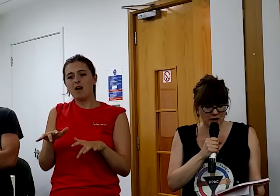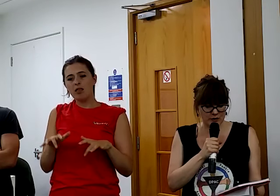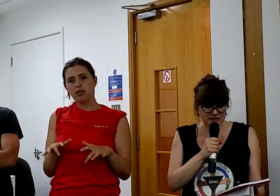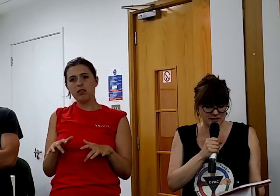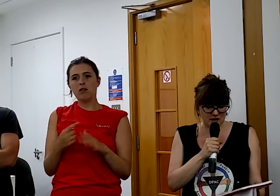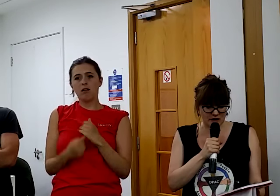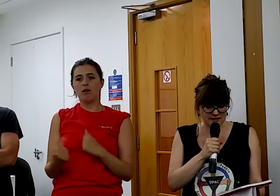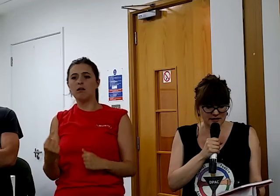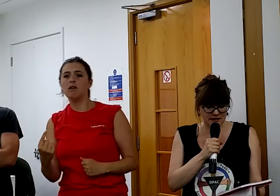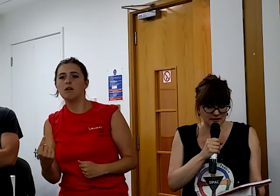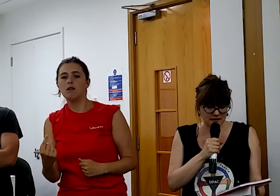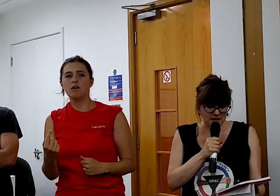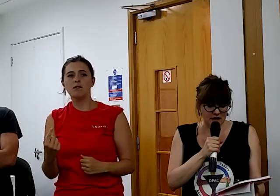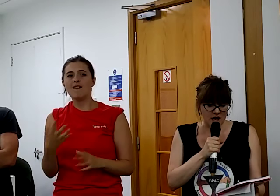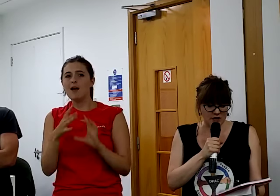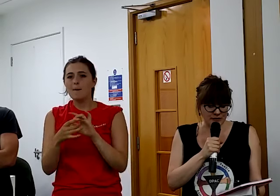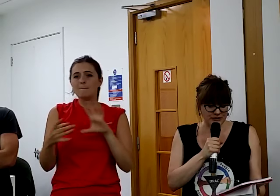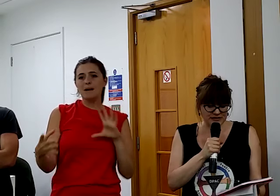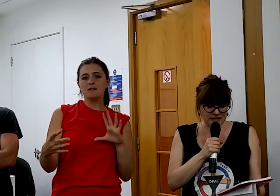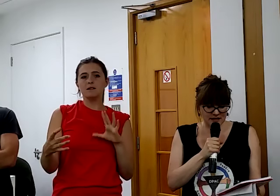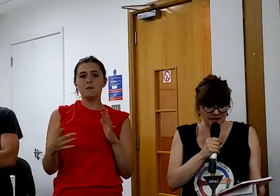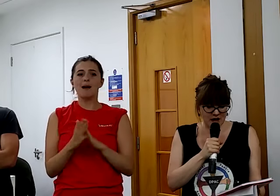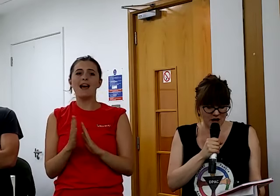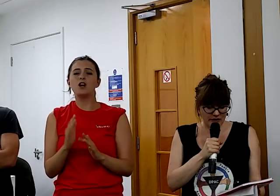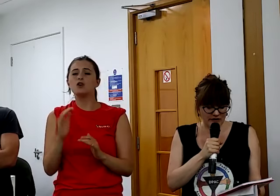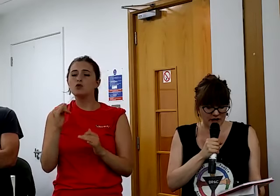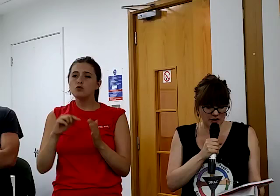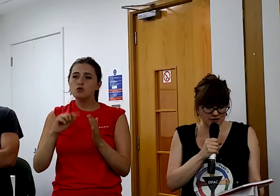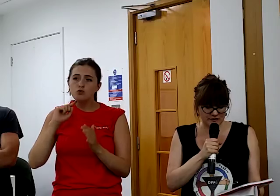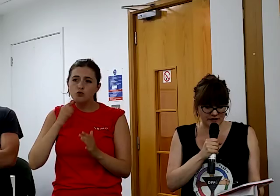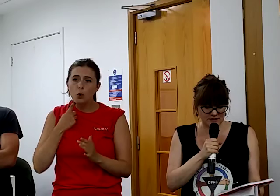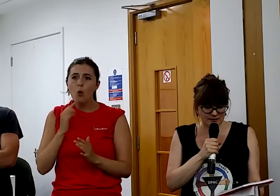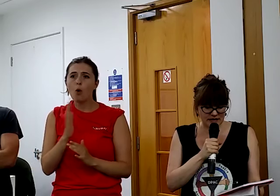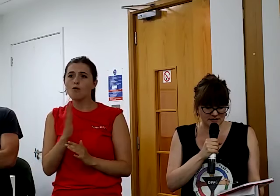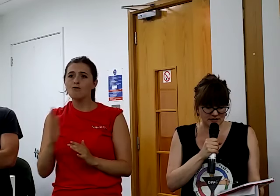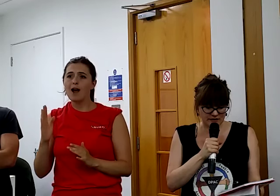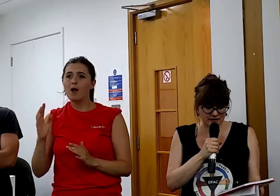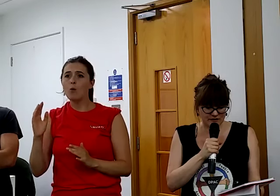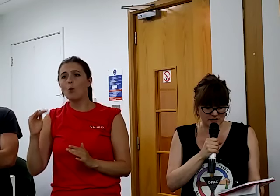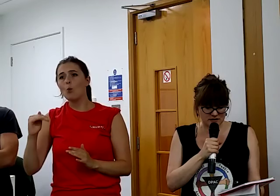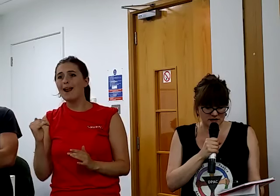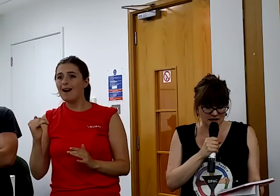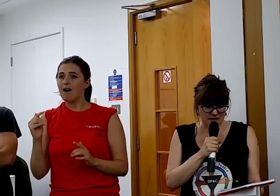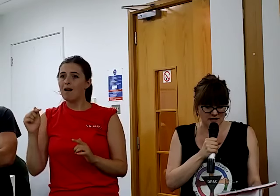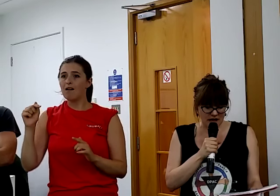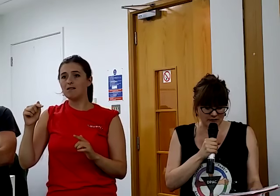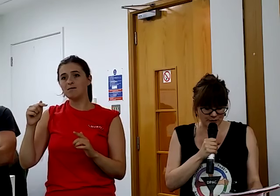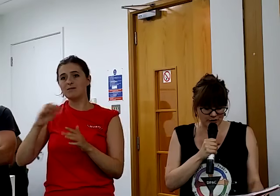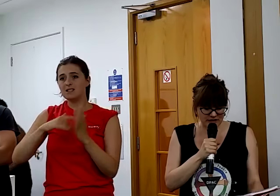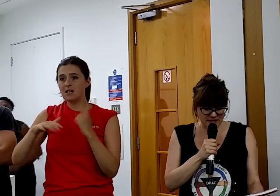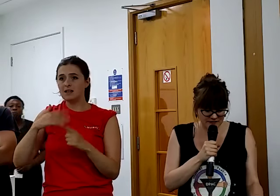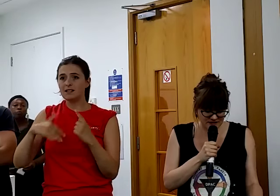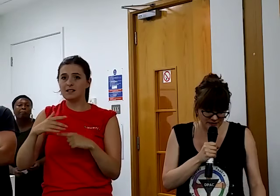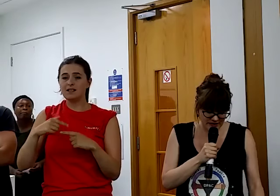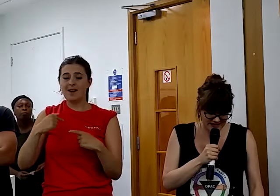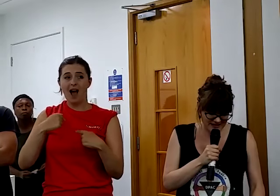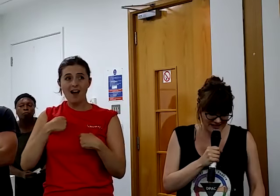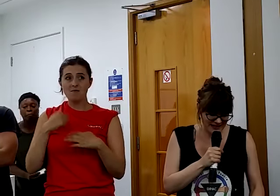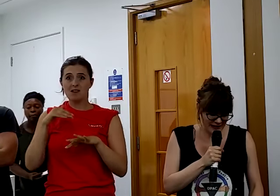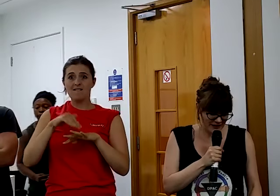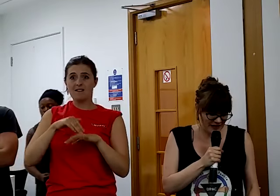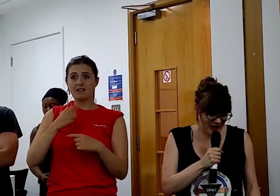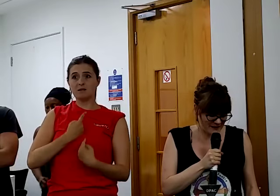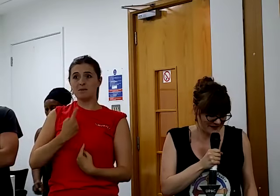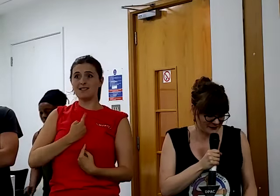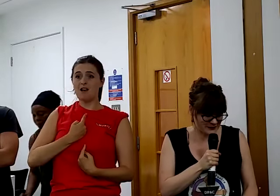a cruel right-wing society. I've been particularly hurt by the closure of the Independent Living Fund, as I have a progressive